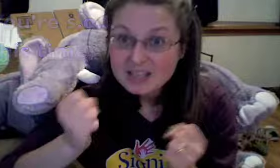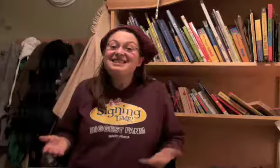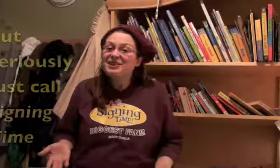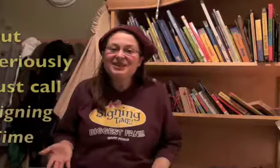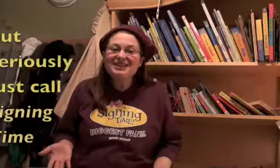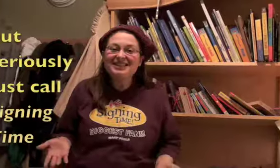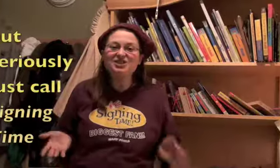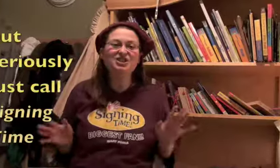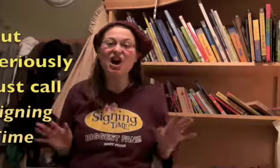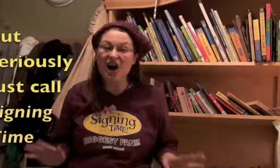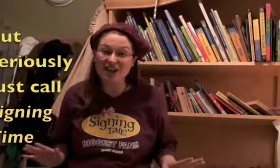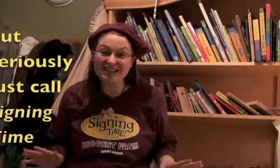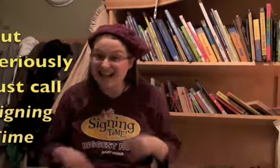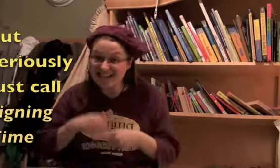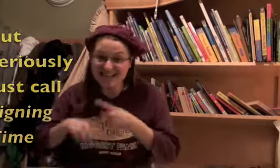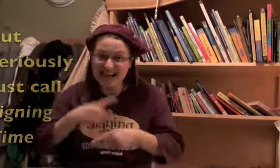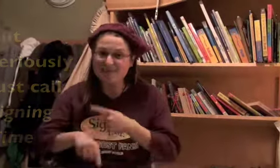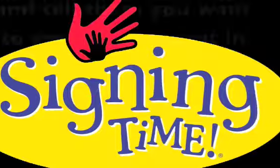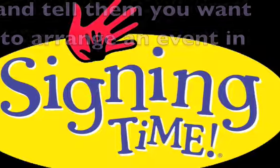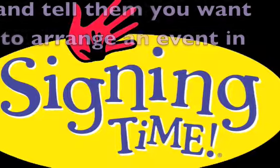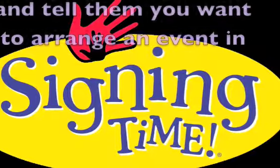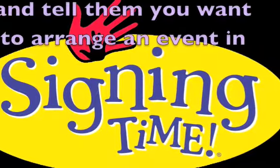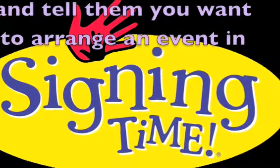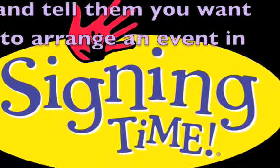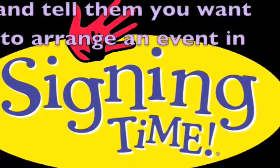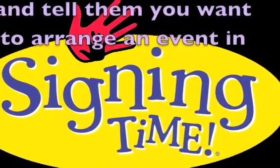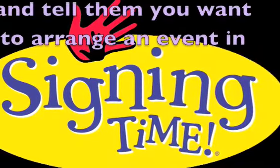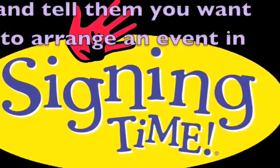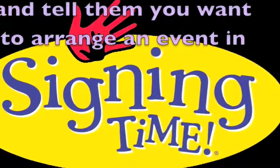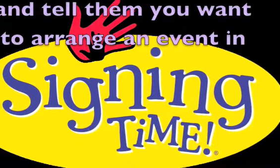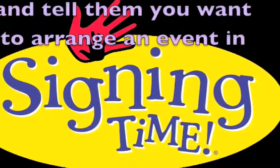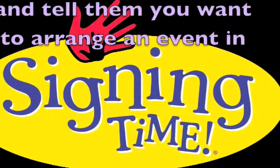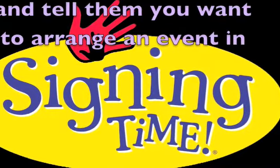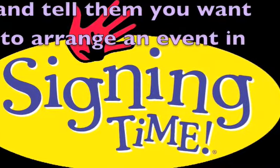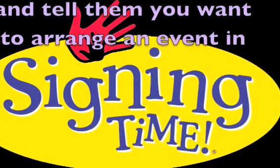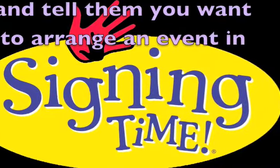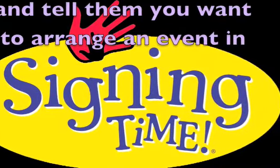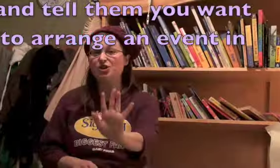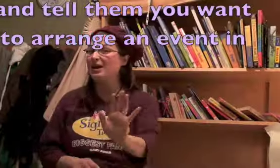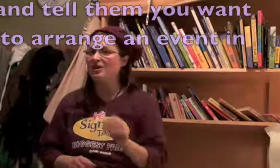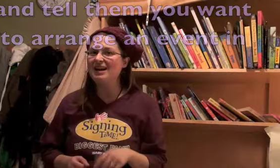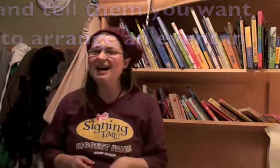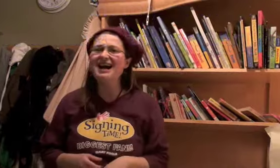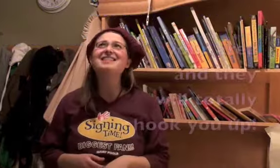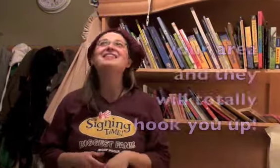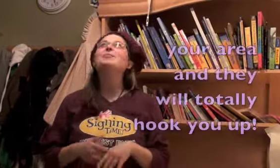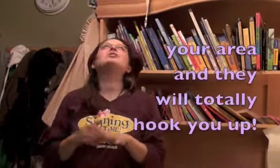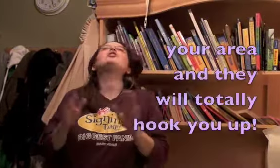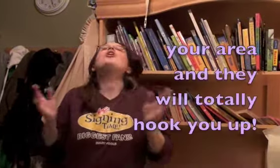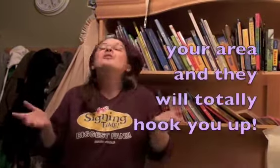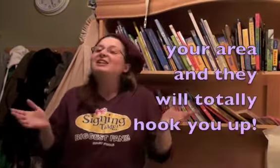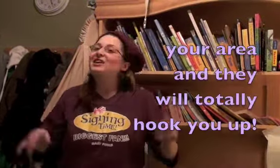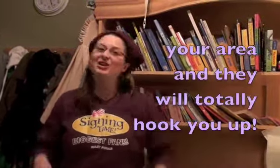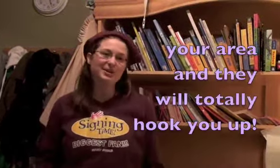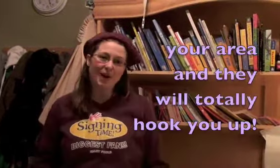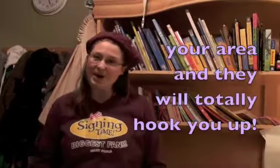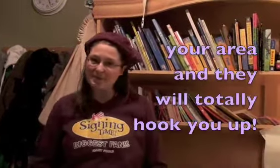seriously just call signing time and tell them you want to arrange an event in your area and they will totally hook you up!